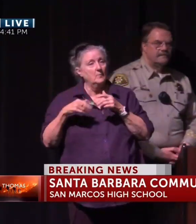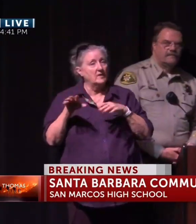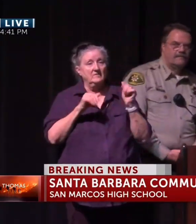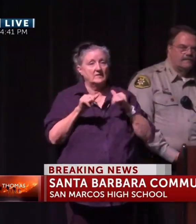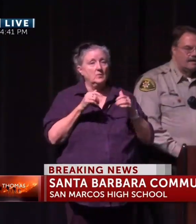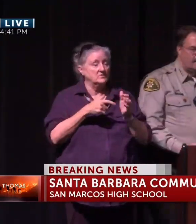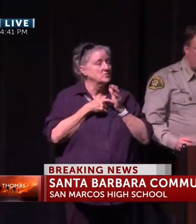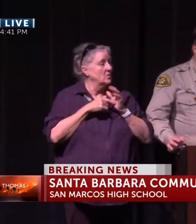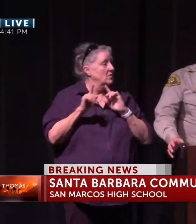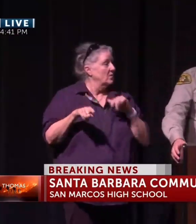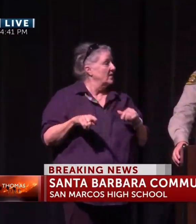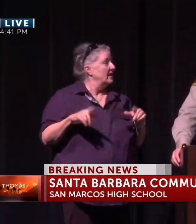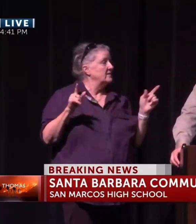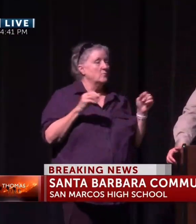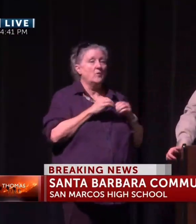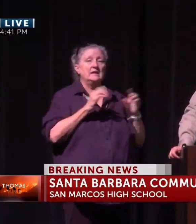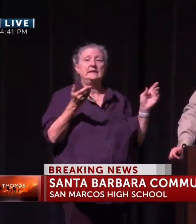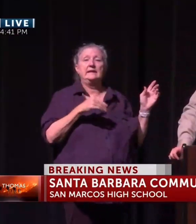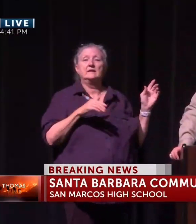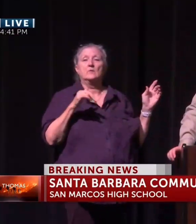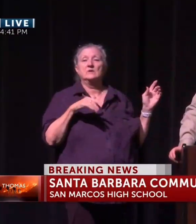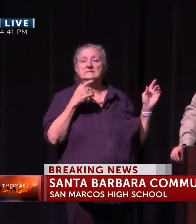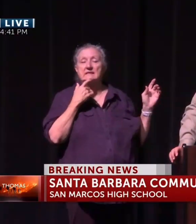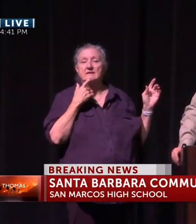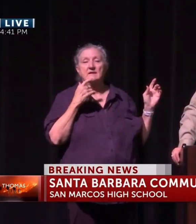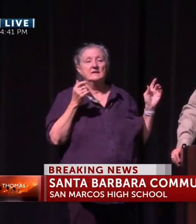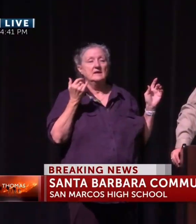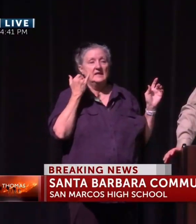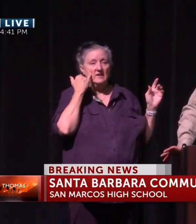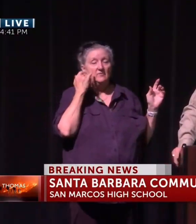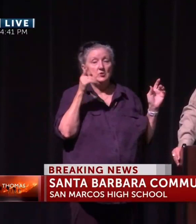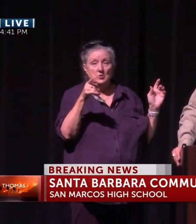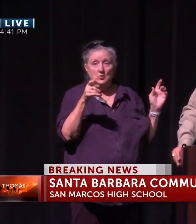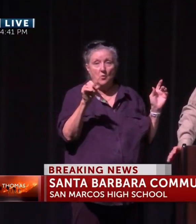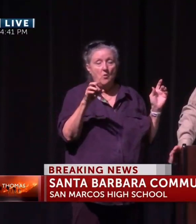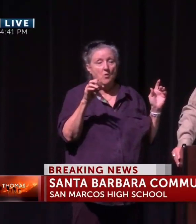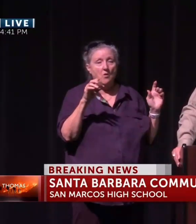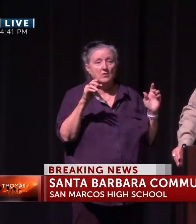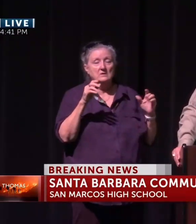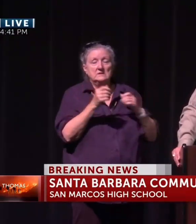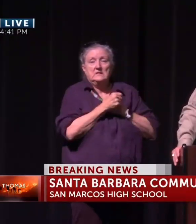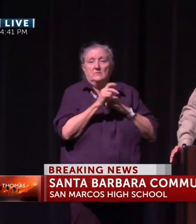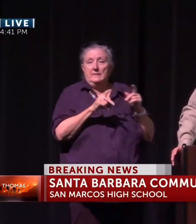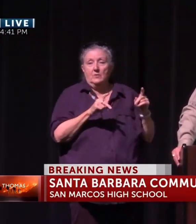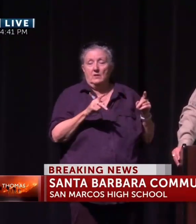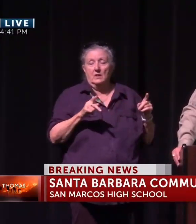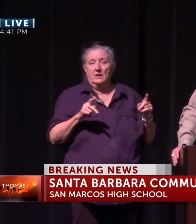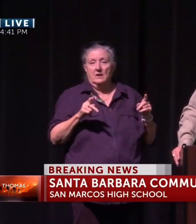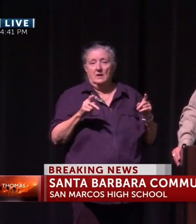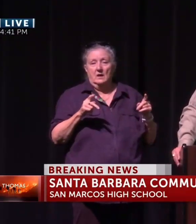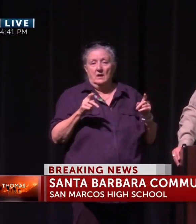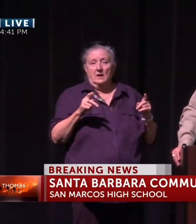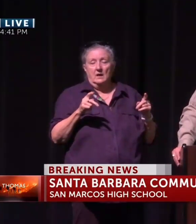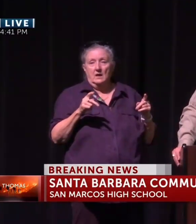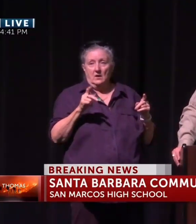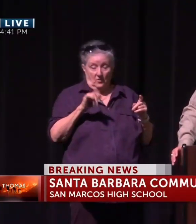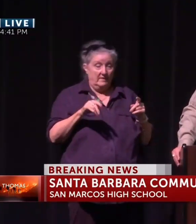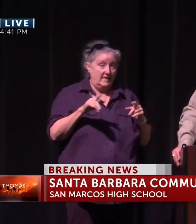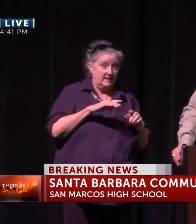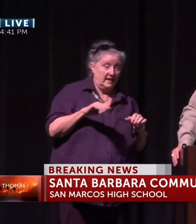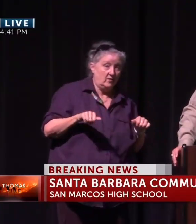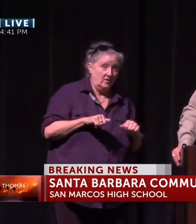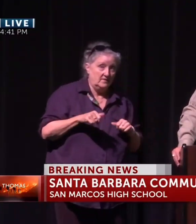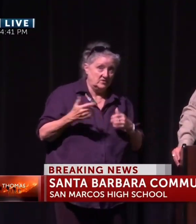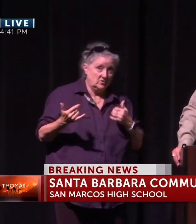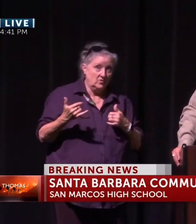evacuations. Is there more to it, Sheriff? And again, I just want to emphasize, if you or some of your loved ones are in that area